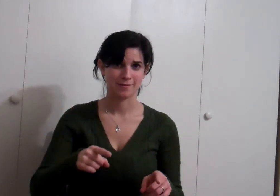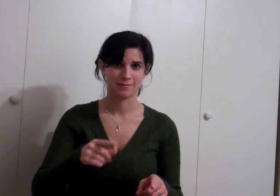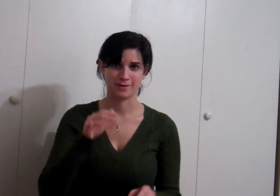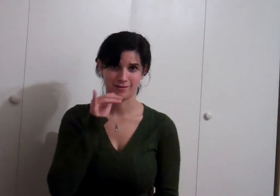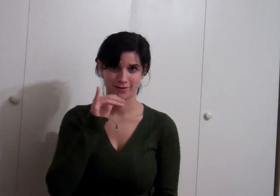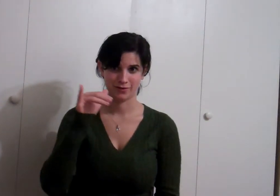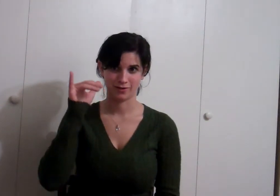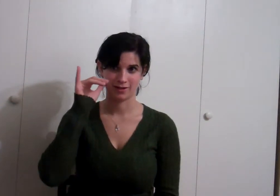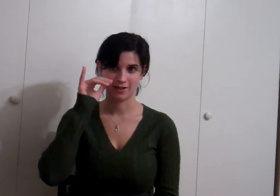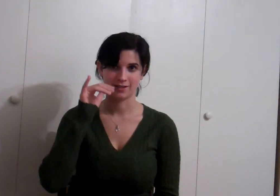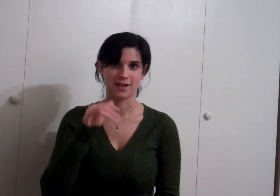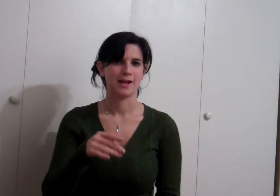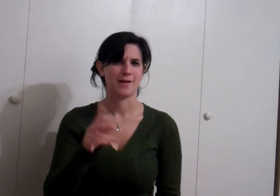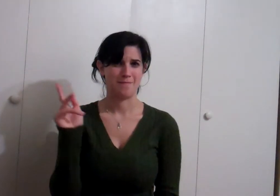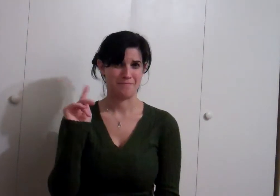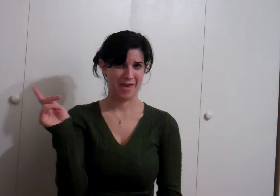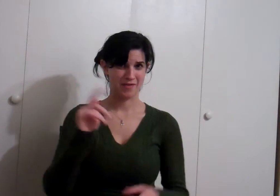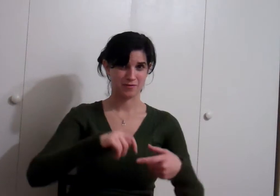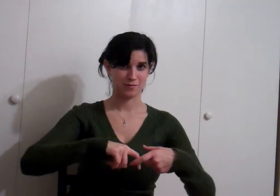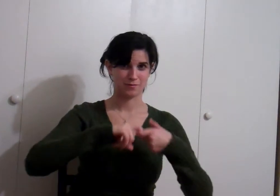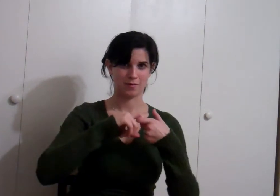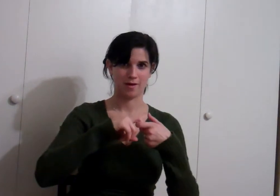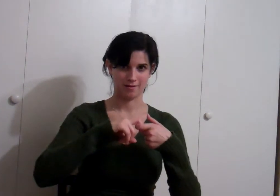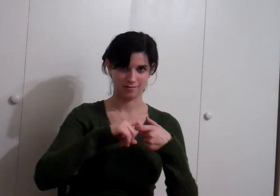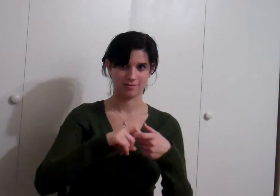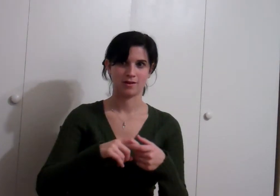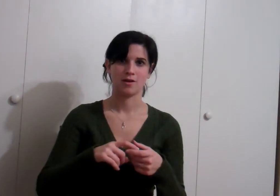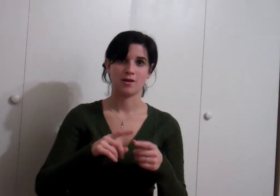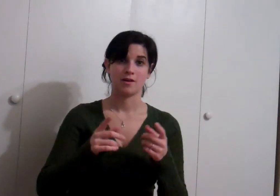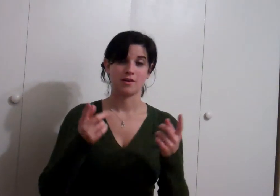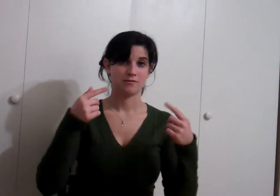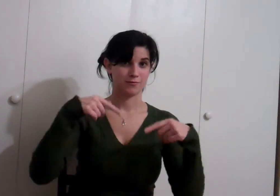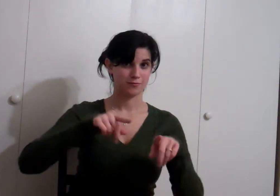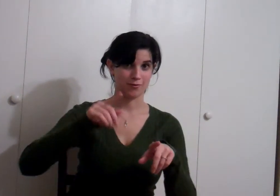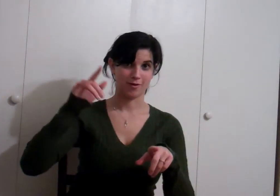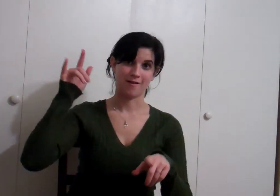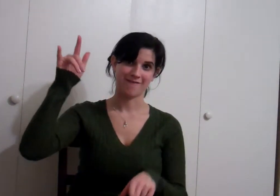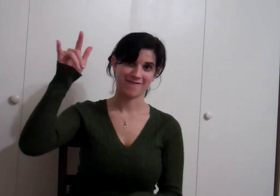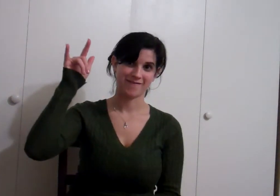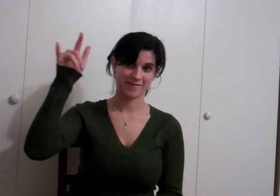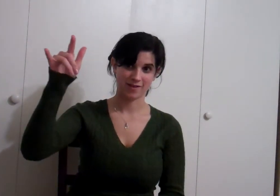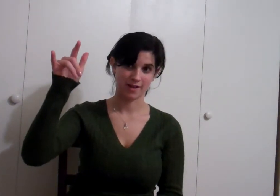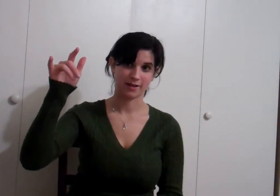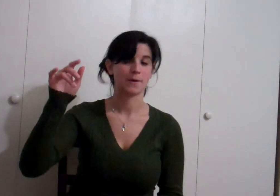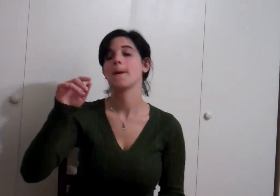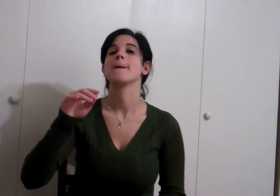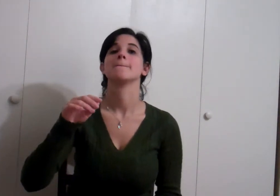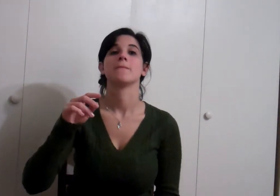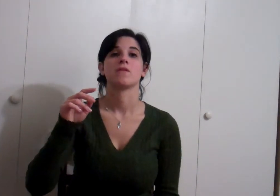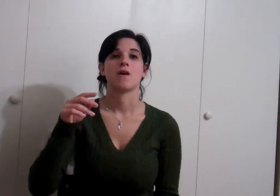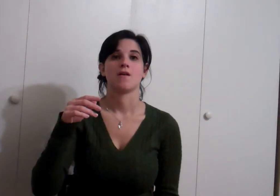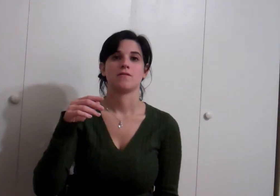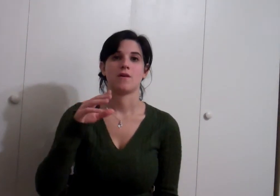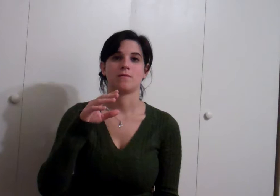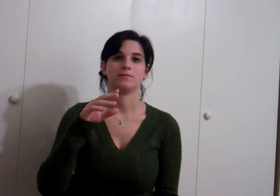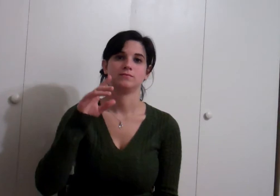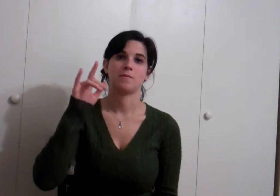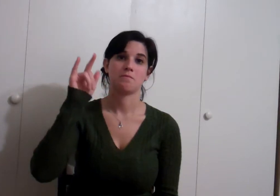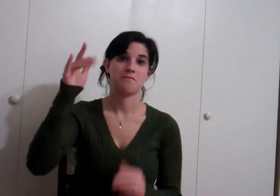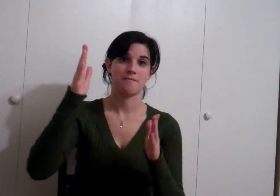moments in the sky yesterday. A pilot of the New York-bound flight locked himself in the restroom, and a helpful passenger who